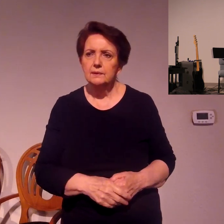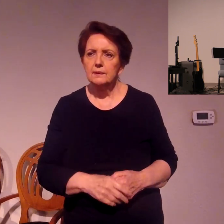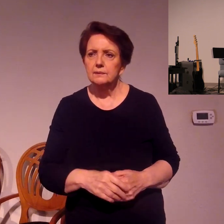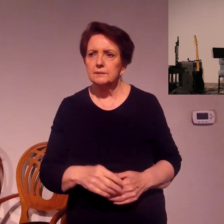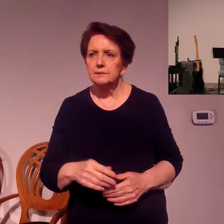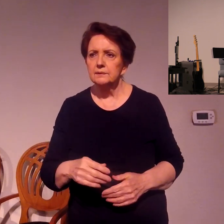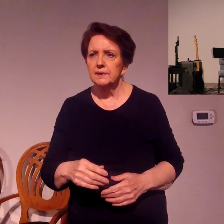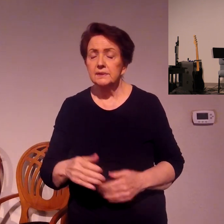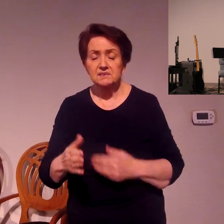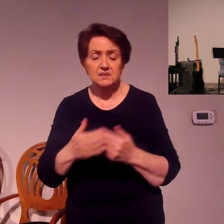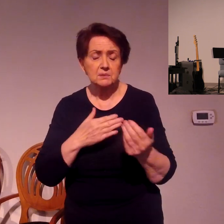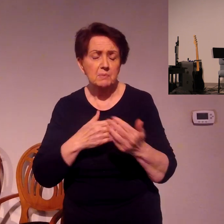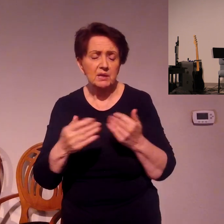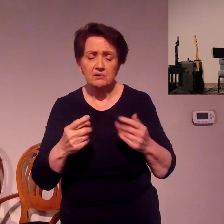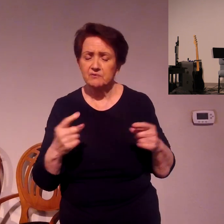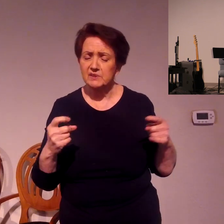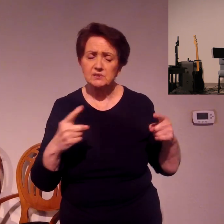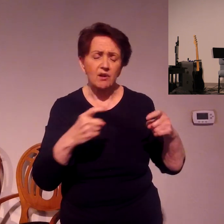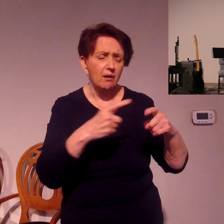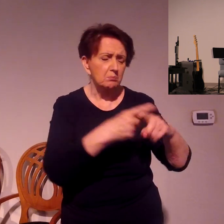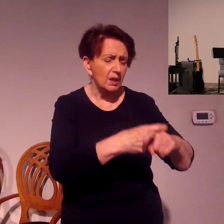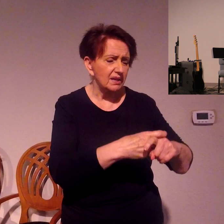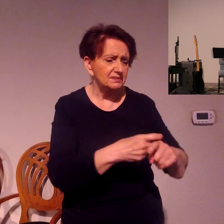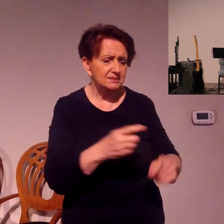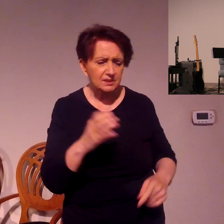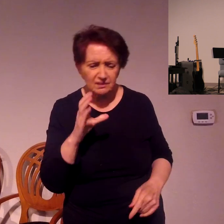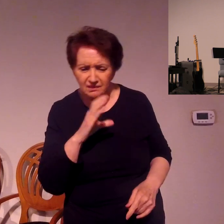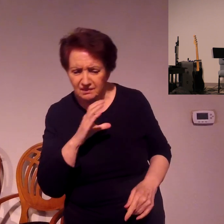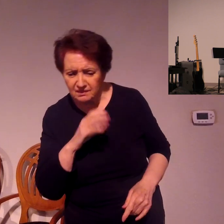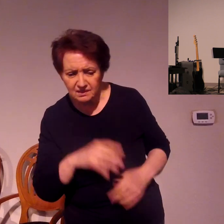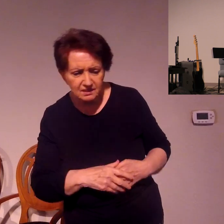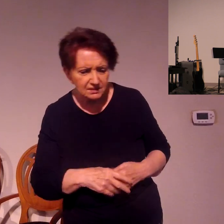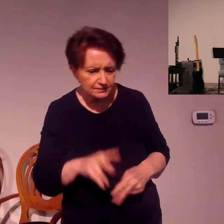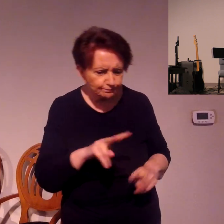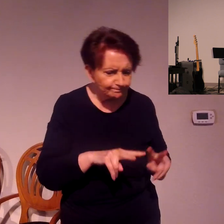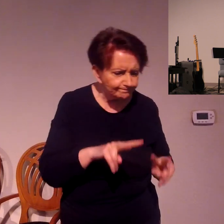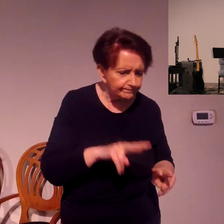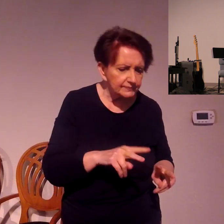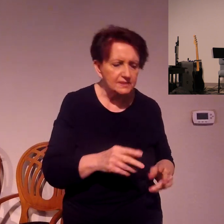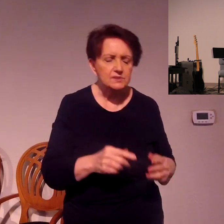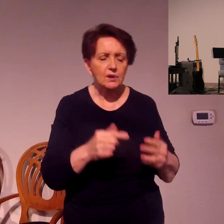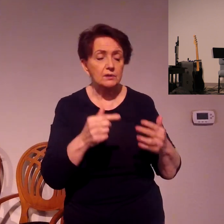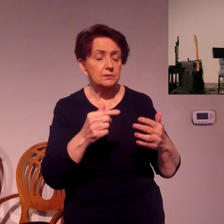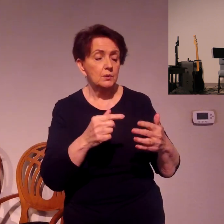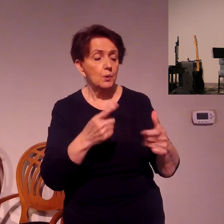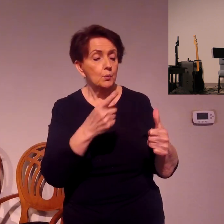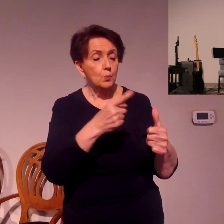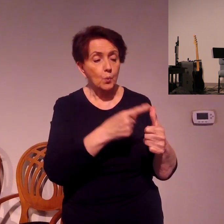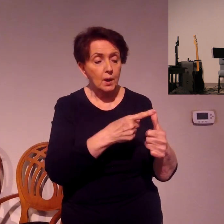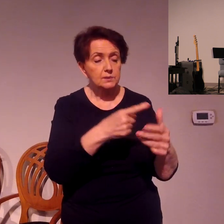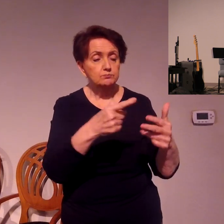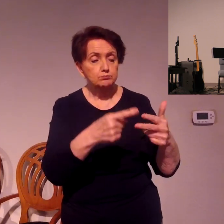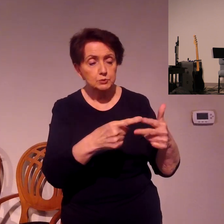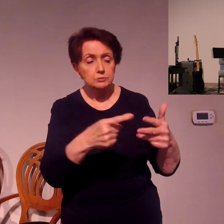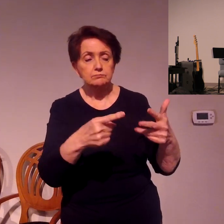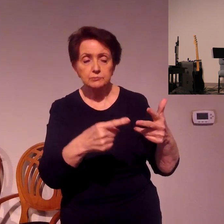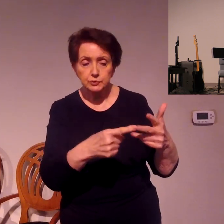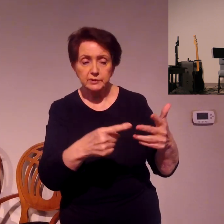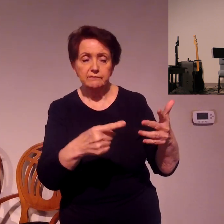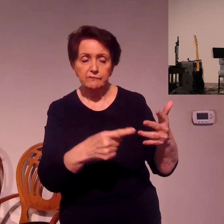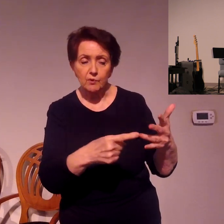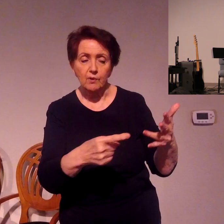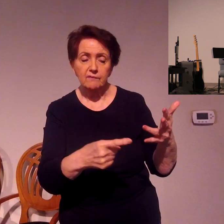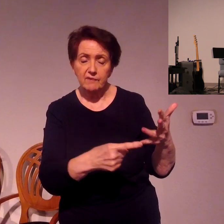how complex it might look, I sort of just start at, you know, step one and start going. I was